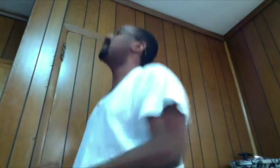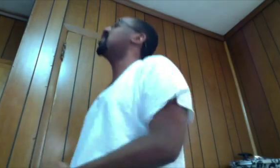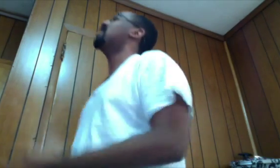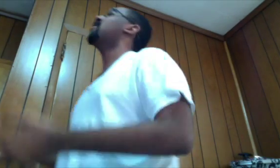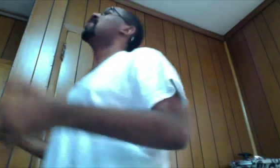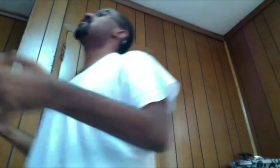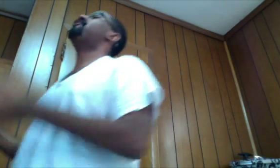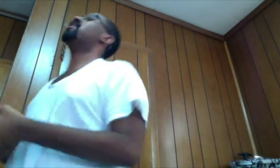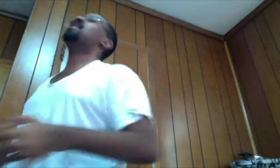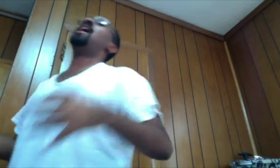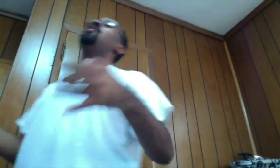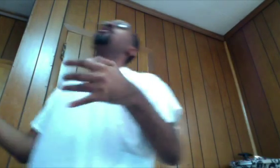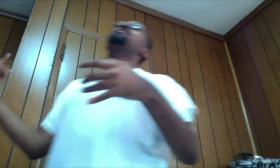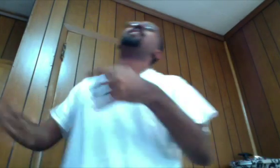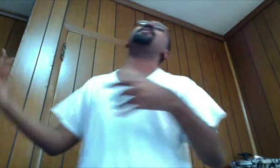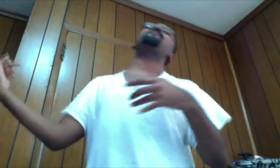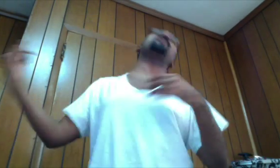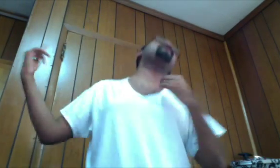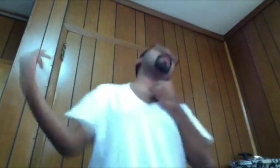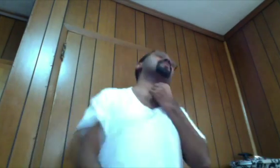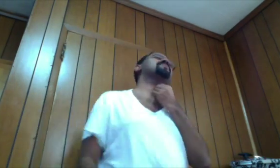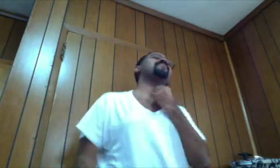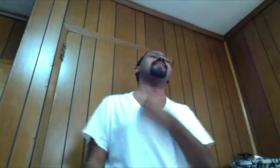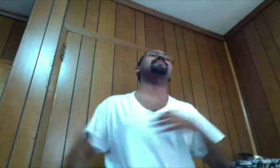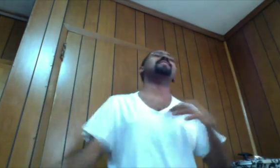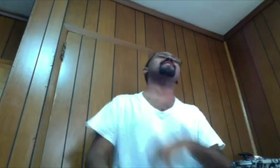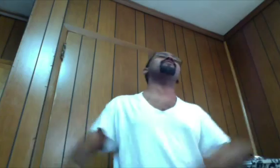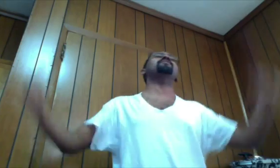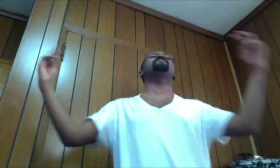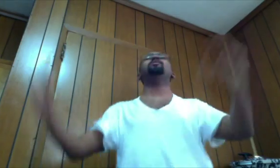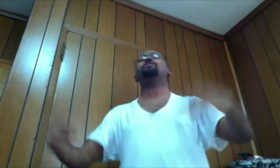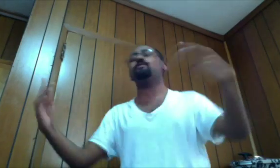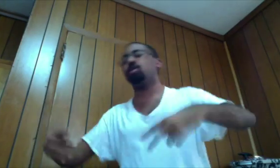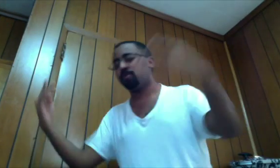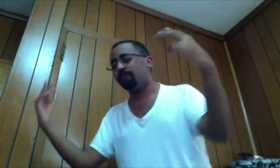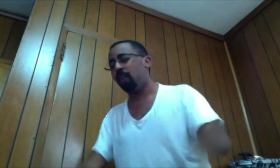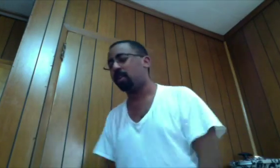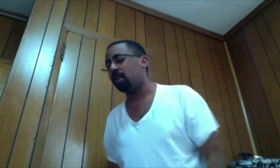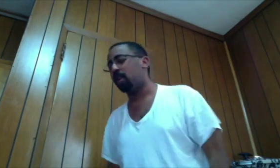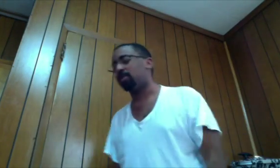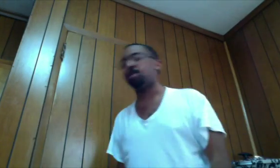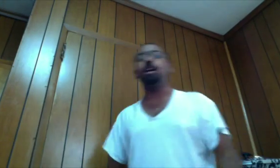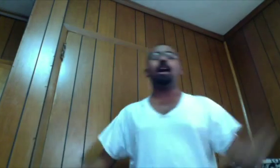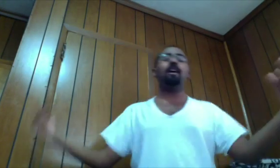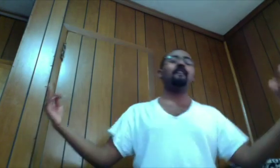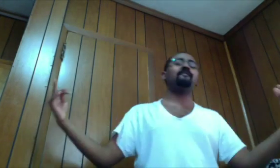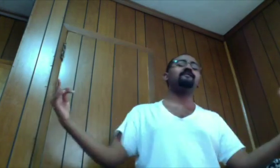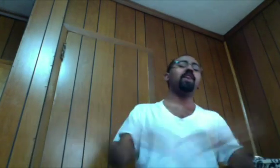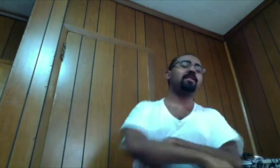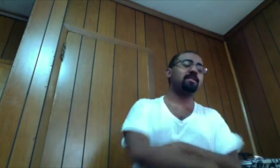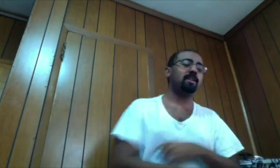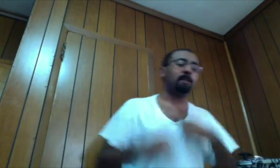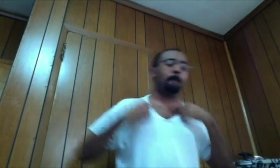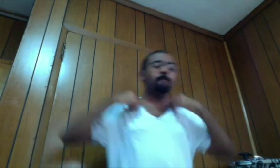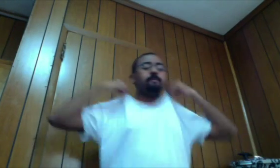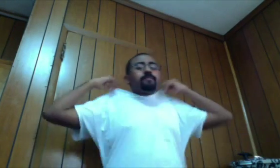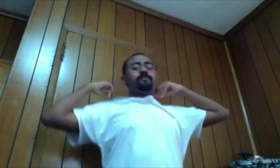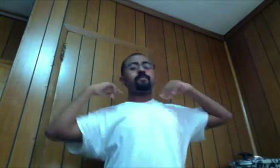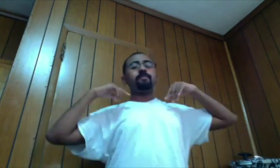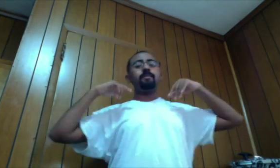front of I'll go down to fucking Japan and say it in front of both of those fucking authors. I don't fuck, son.